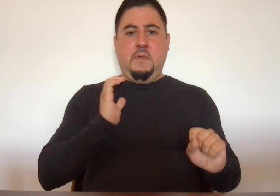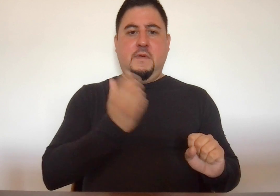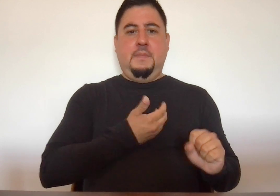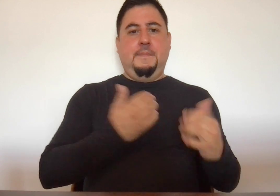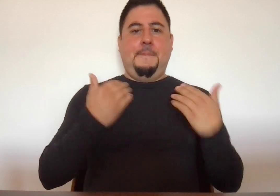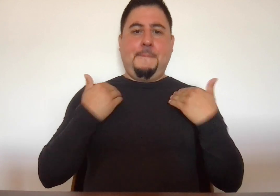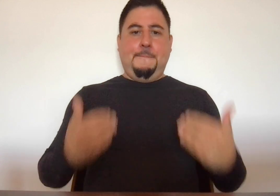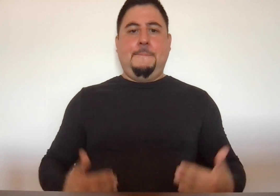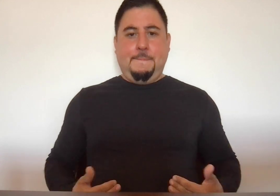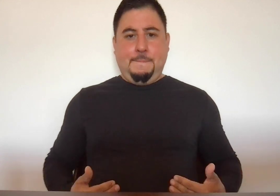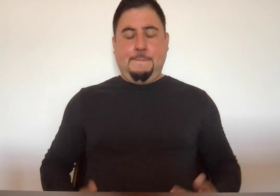bodies.